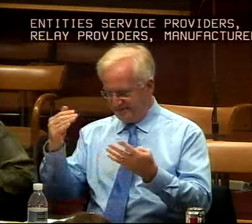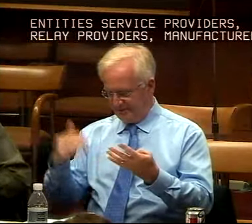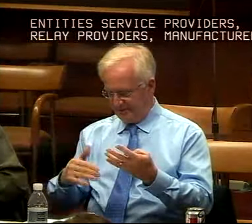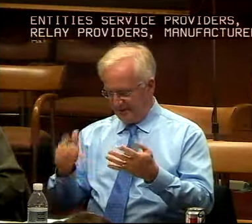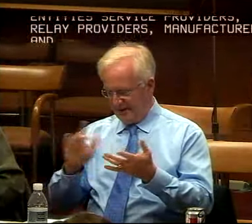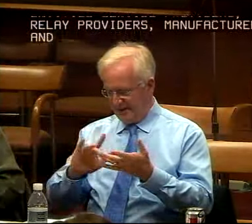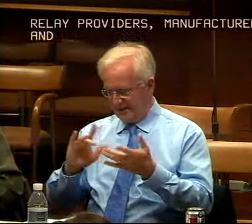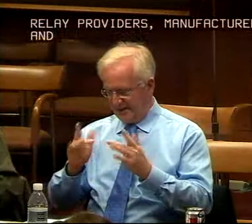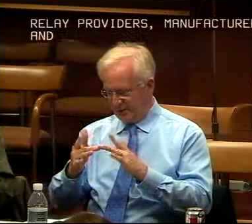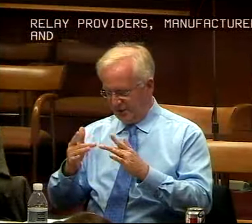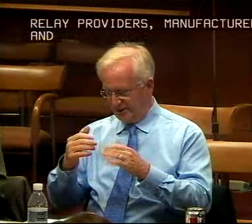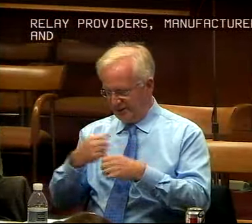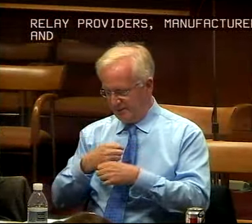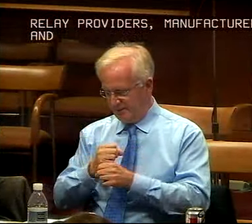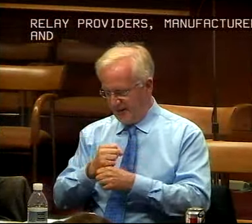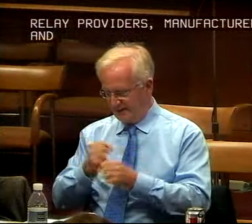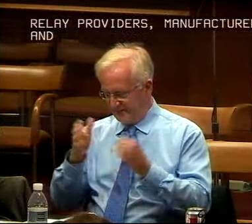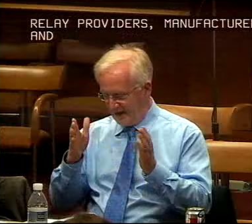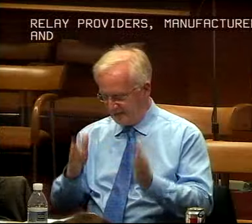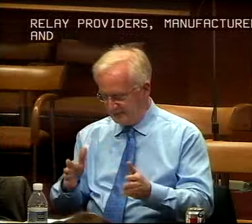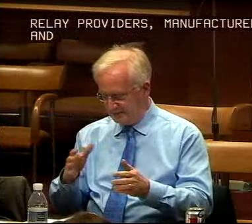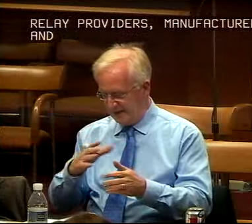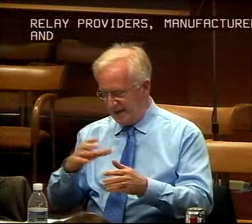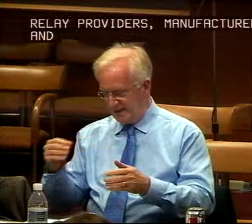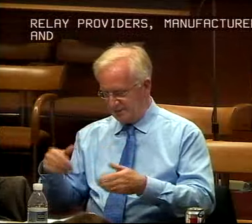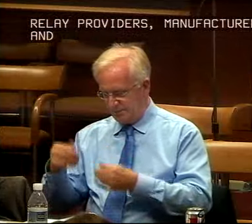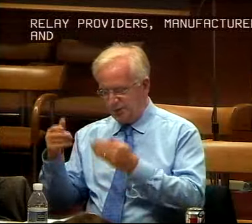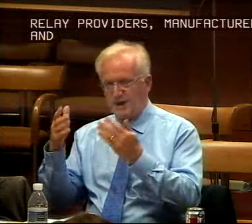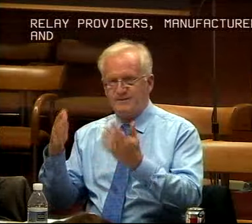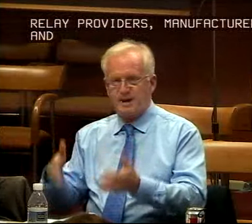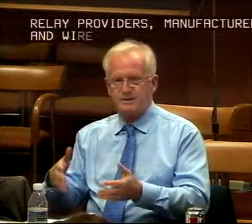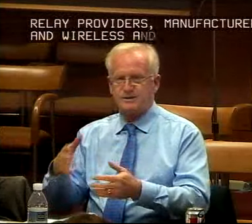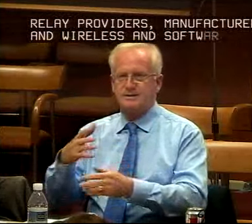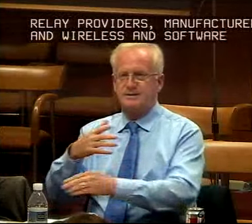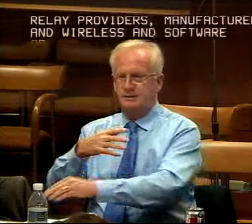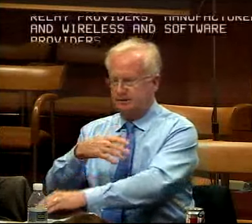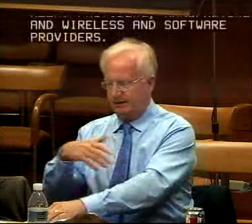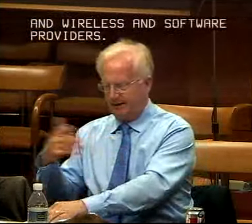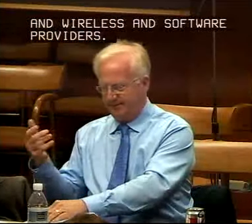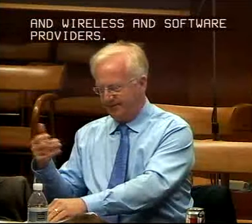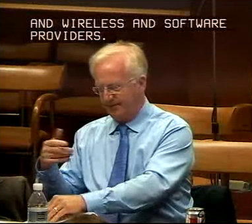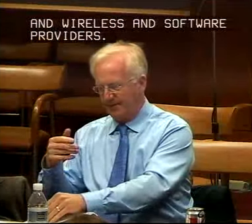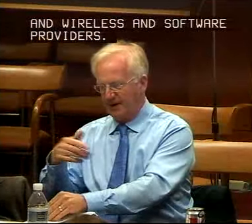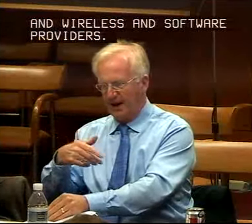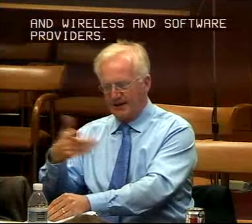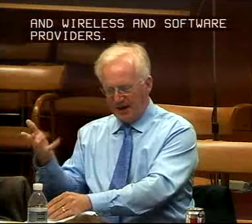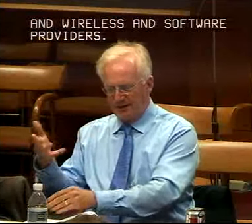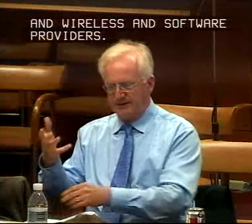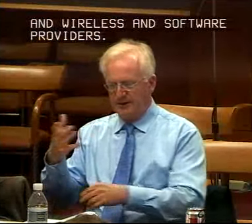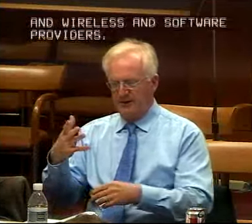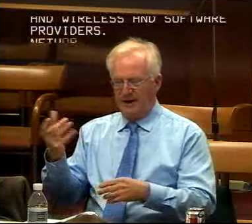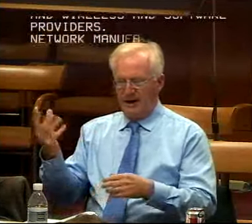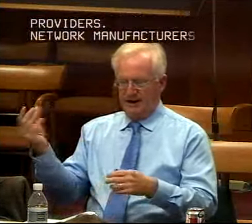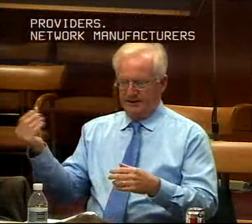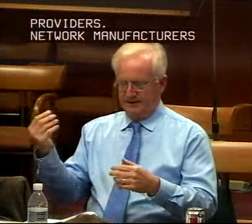and software providers, network manufacturers, and